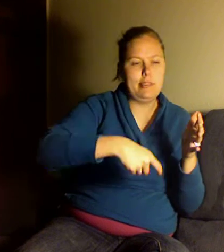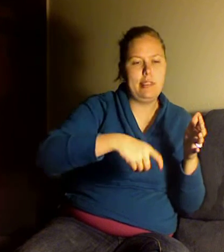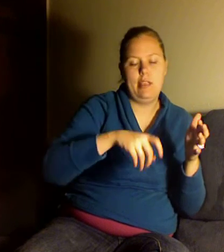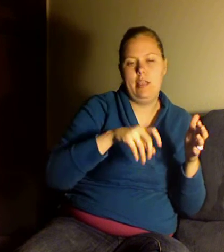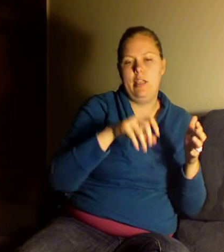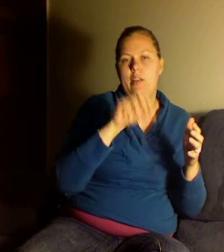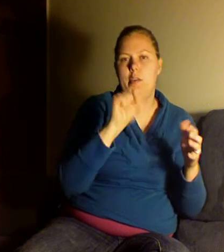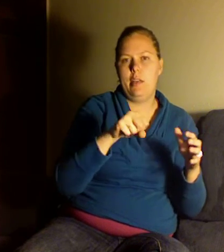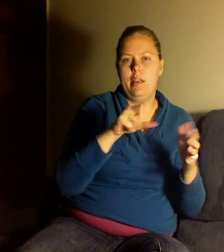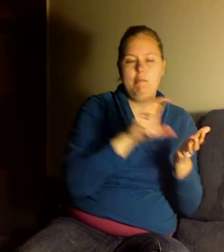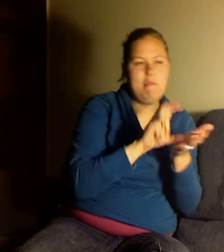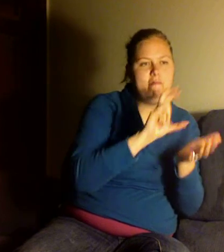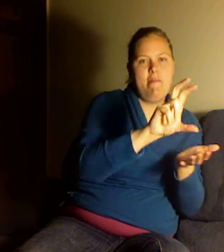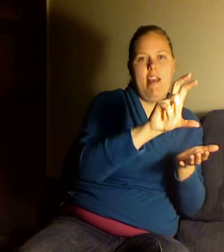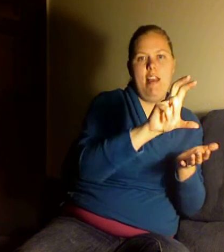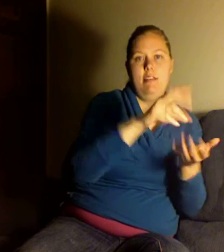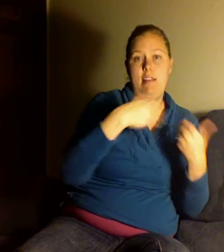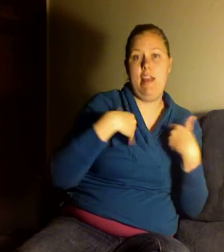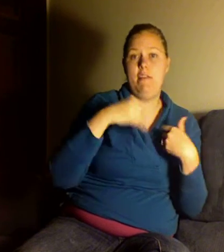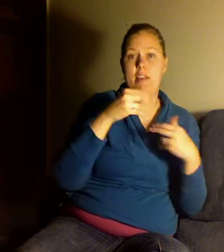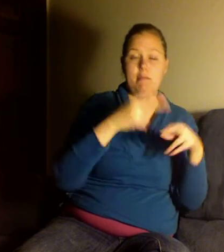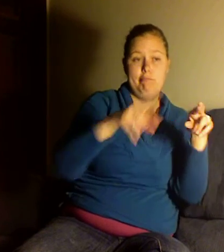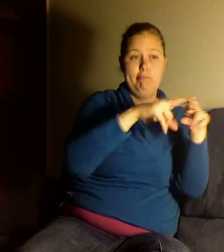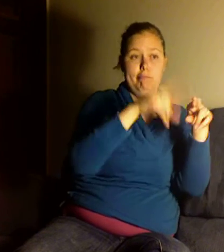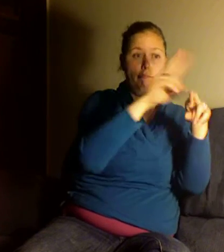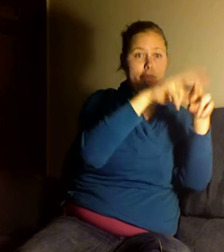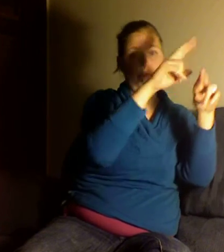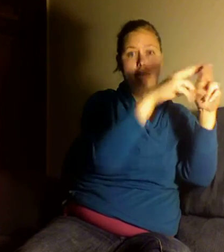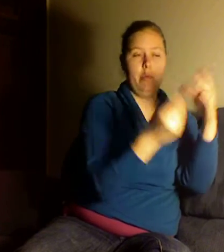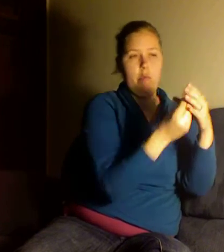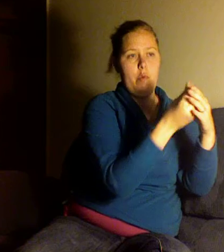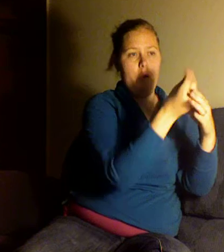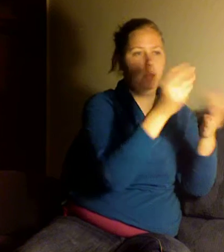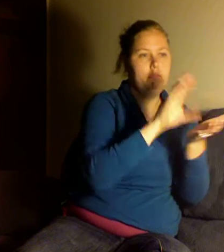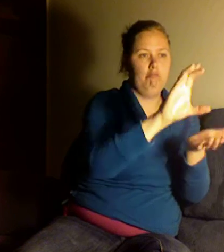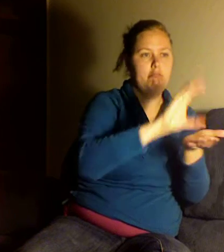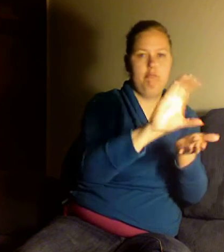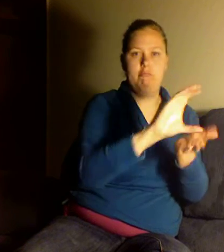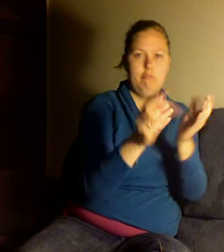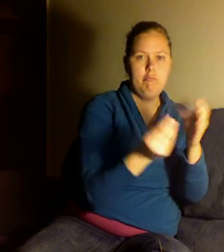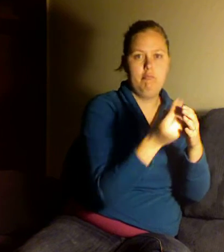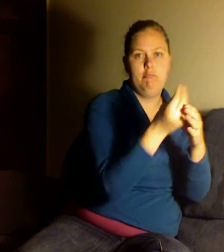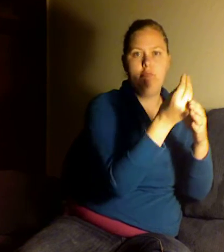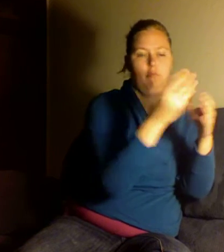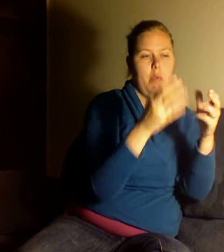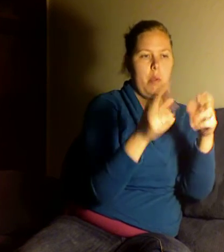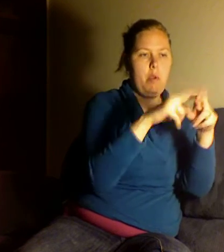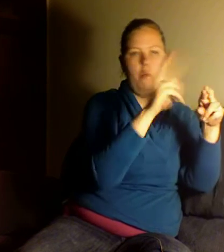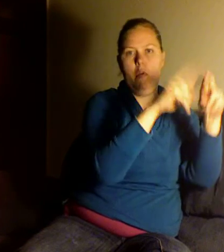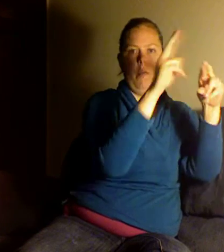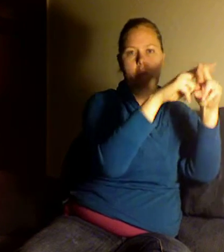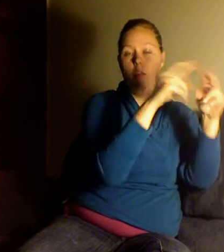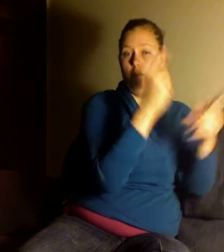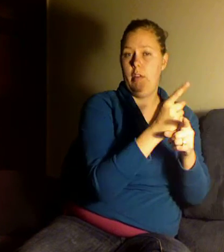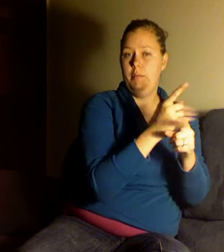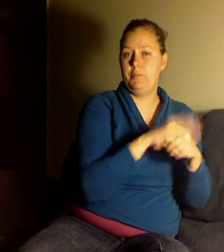invest it, and you can get some interest on it, so it can grow as you invest, as you put more and more money into it, and you invest it well. And then once you